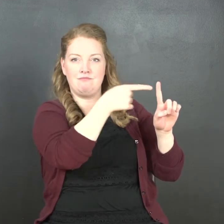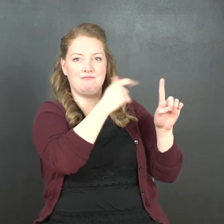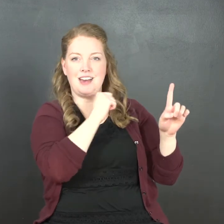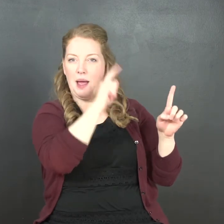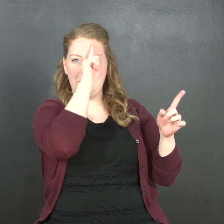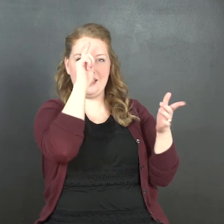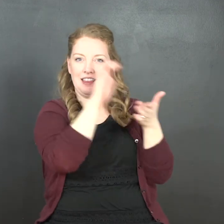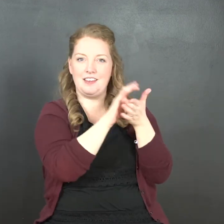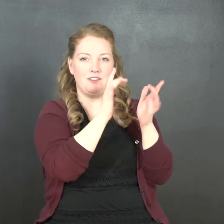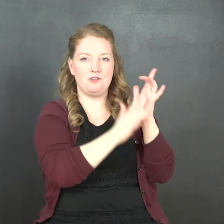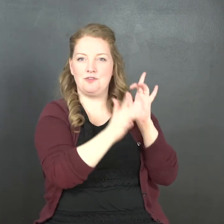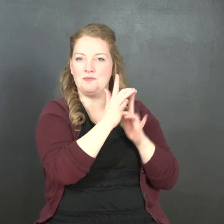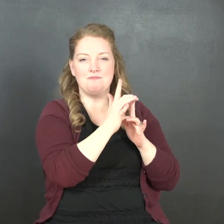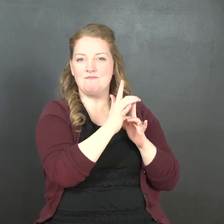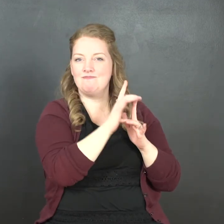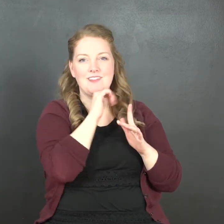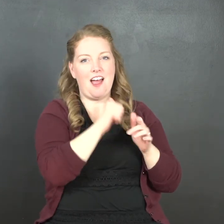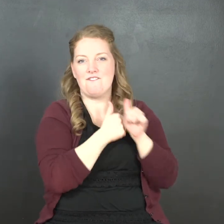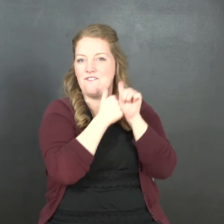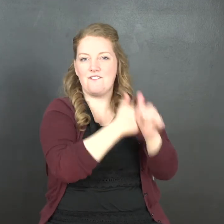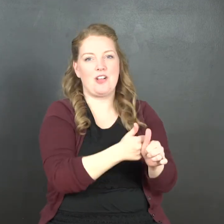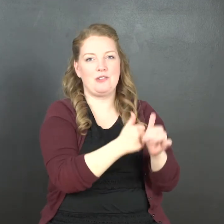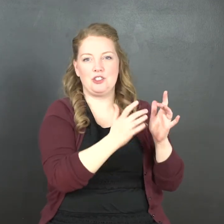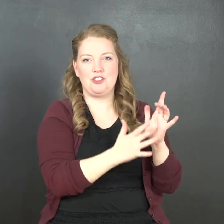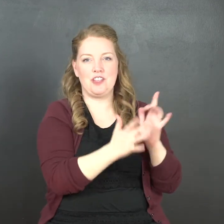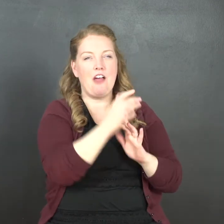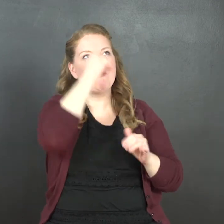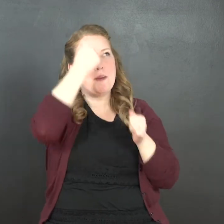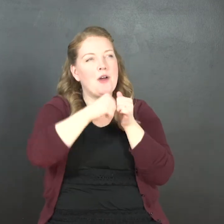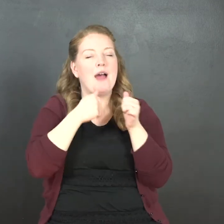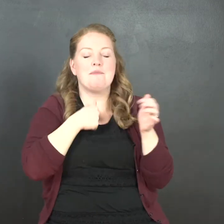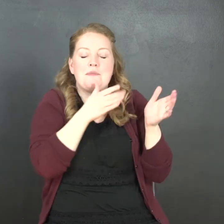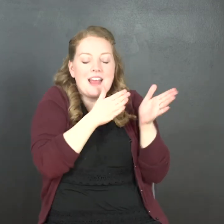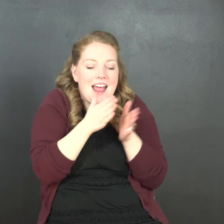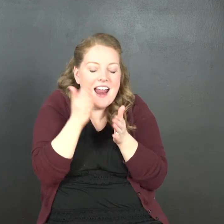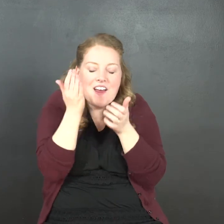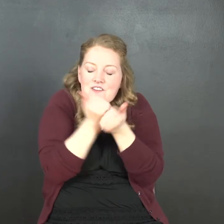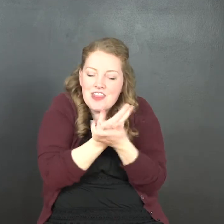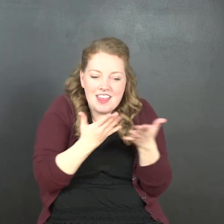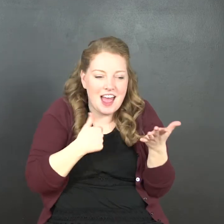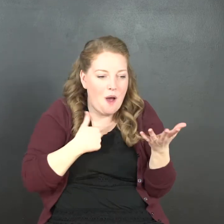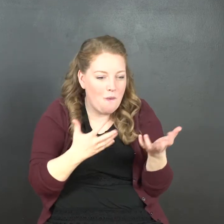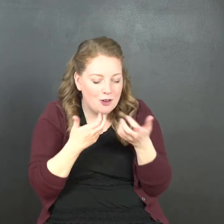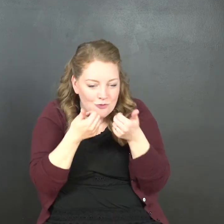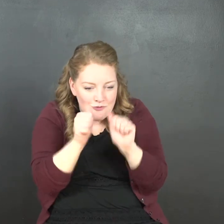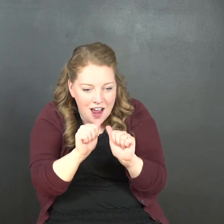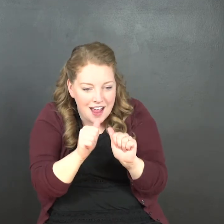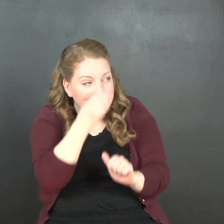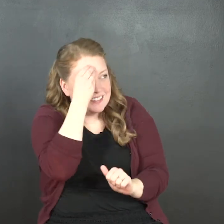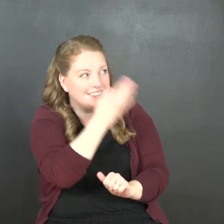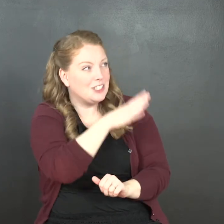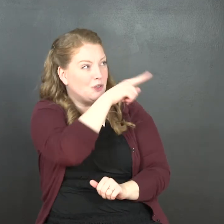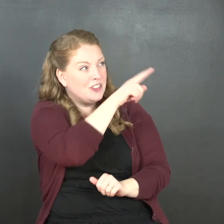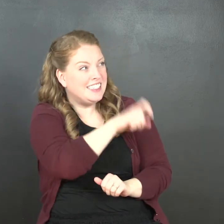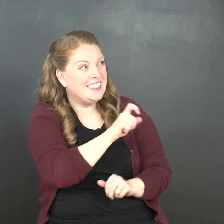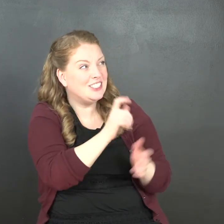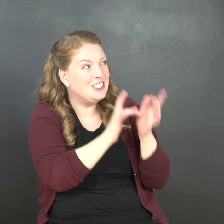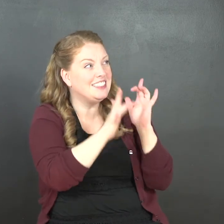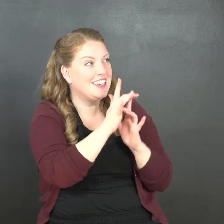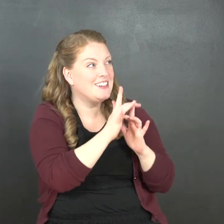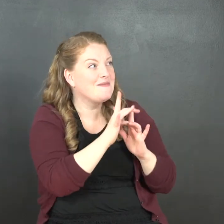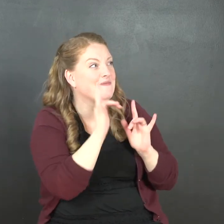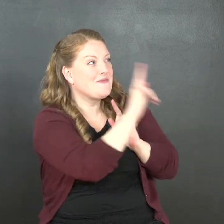a Jesus follower. And I had prepped and I had planned this entire conversation that I was going to have with